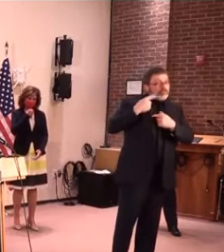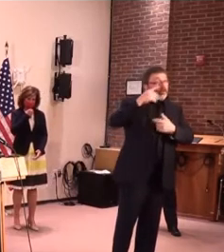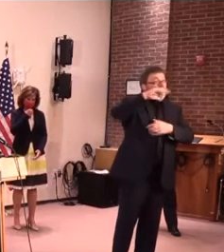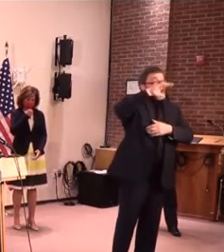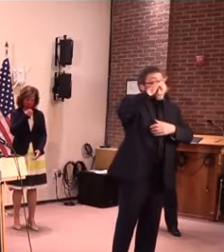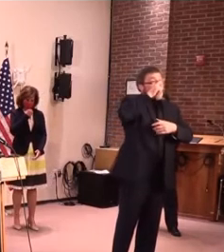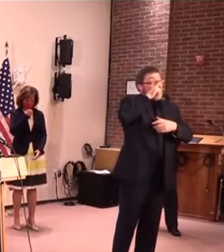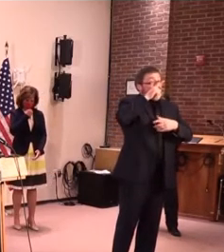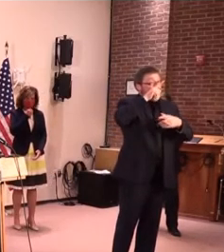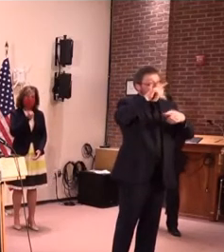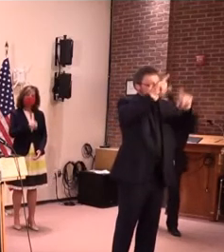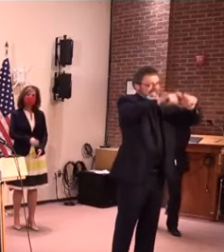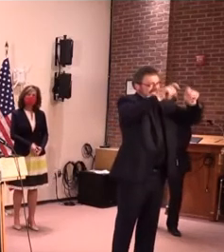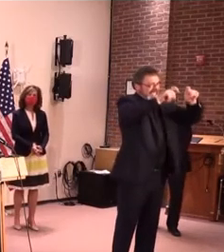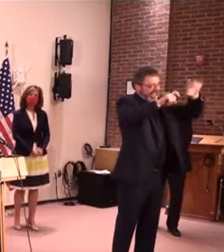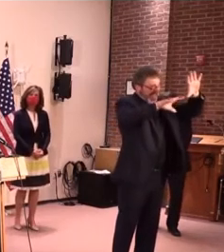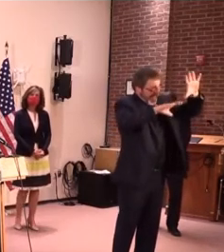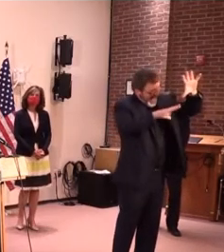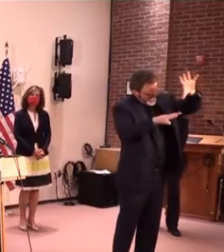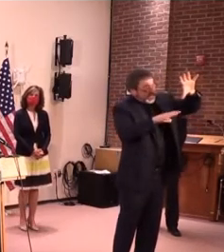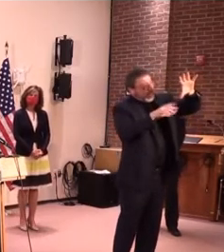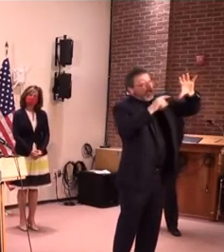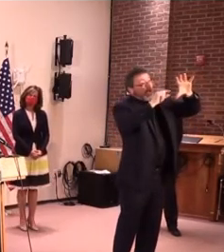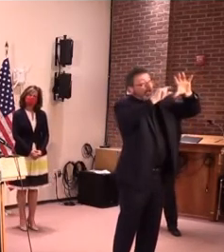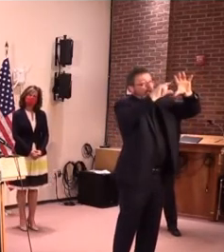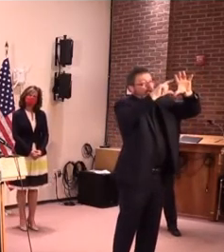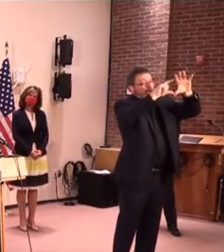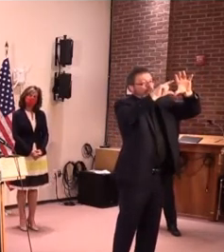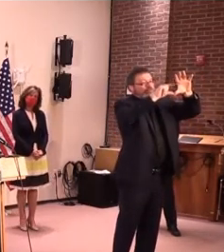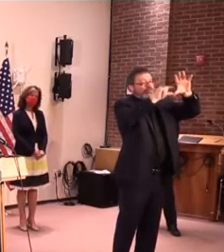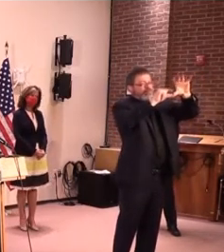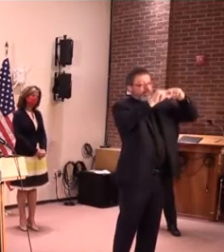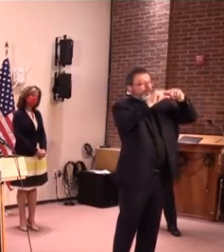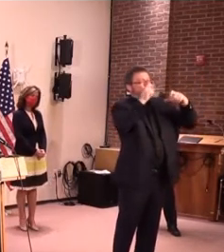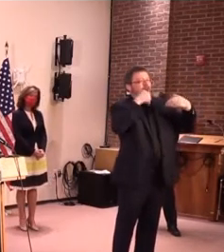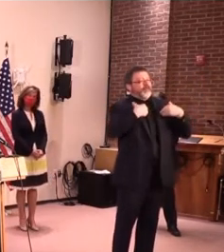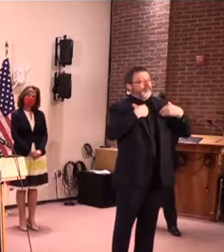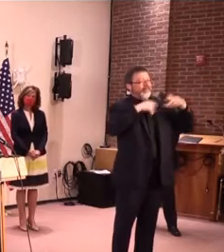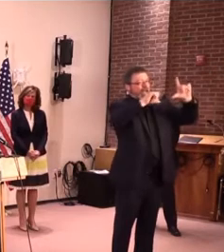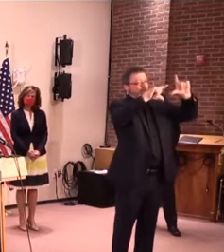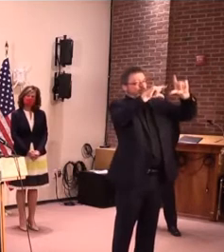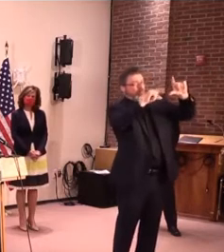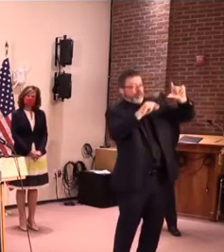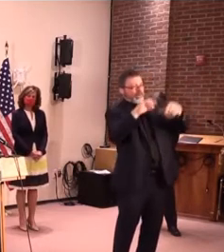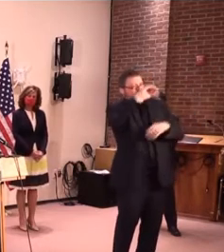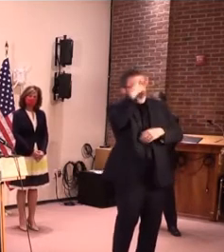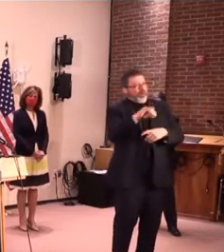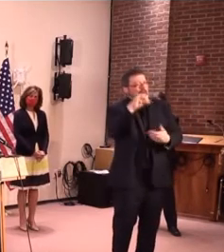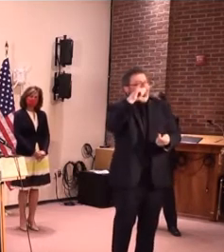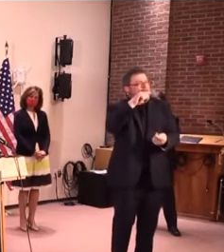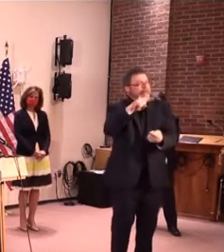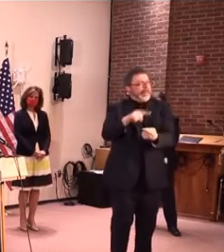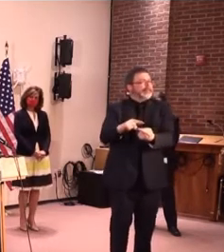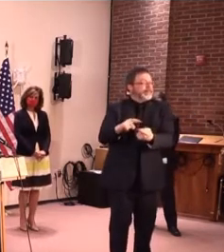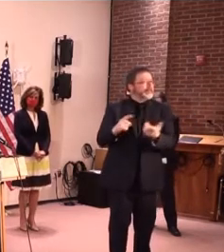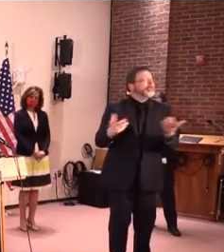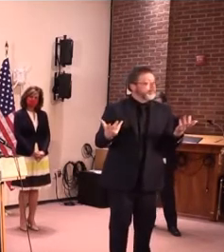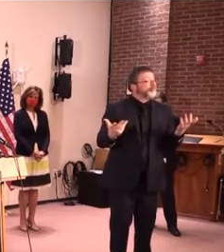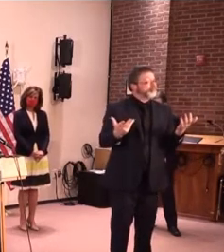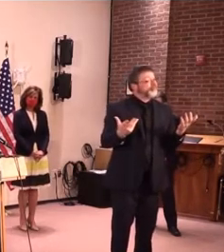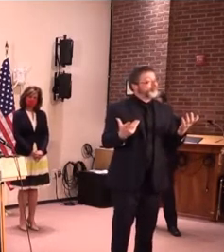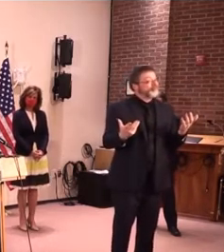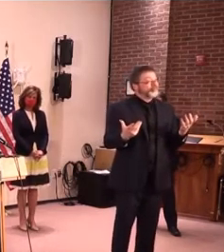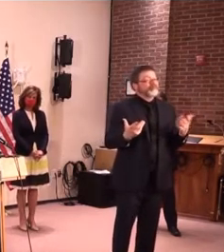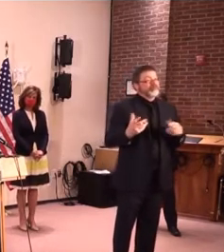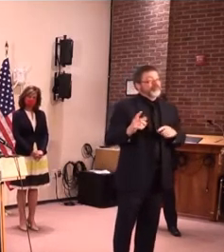low single-digit numbers, and so the impact of removing the serology test at most would have been something